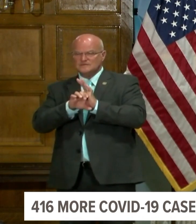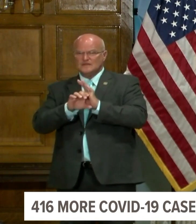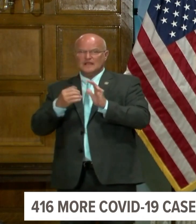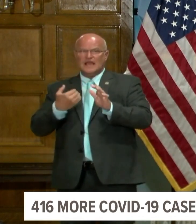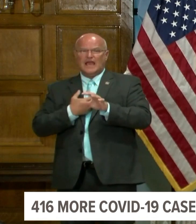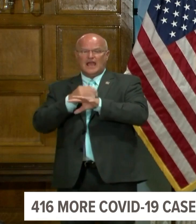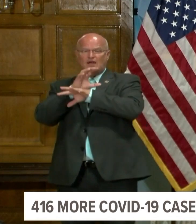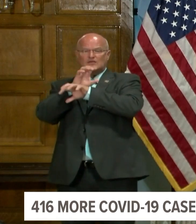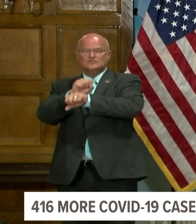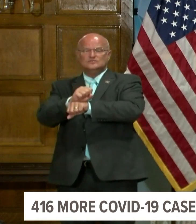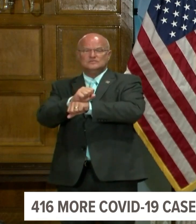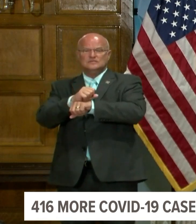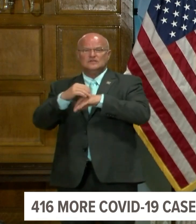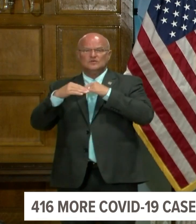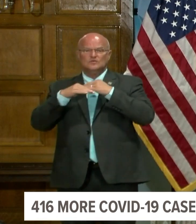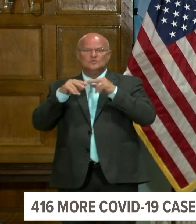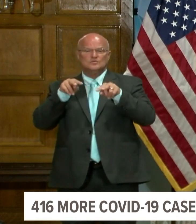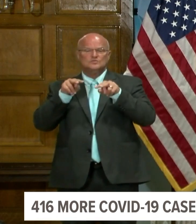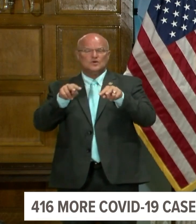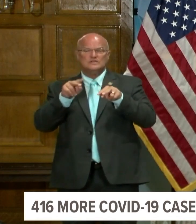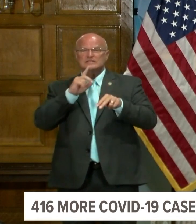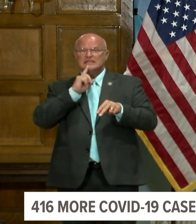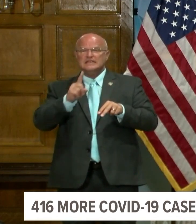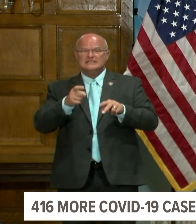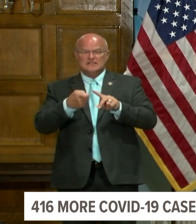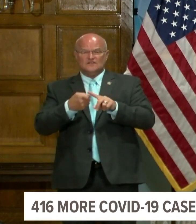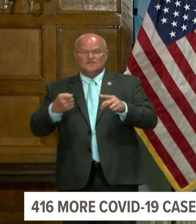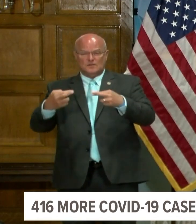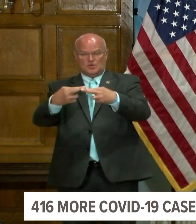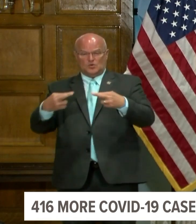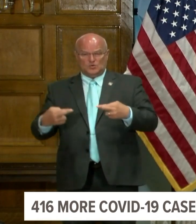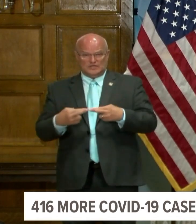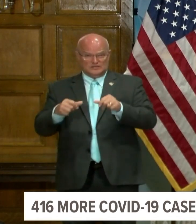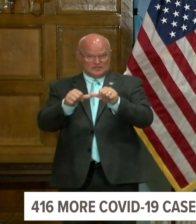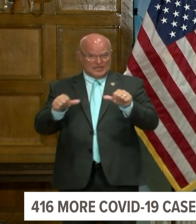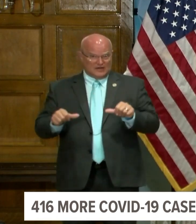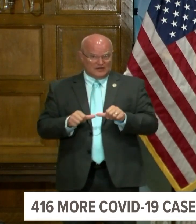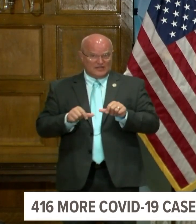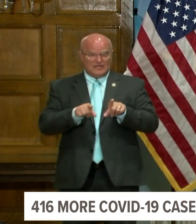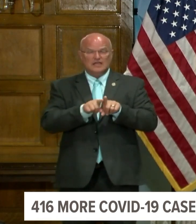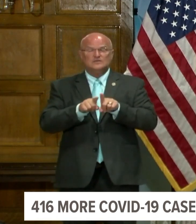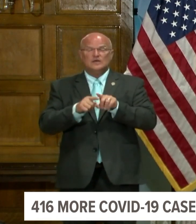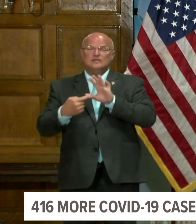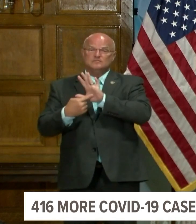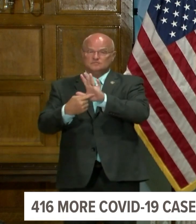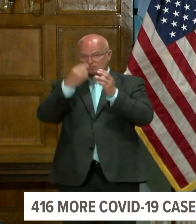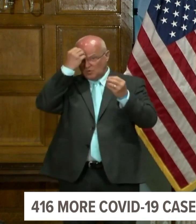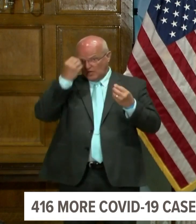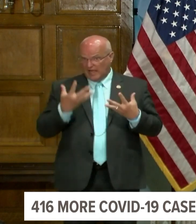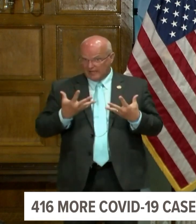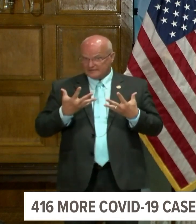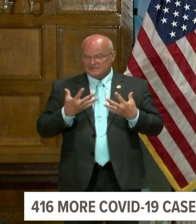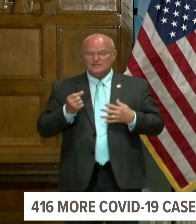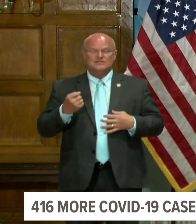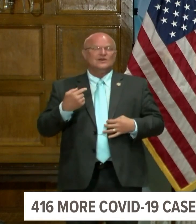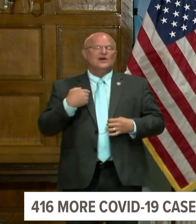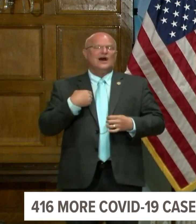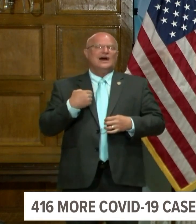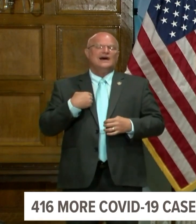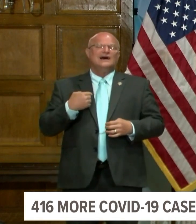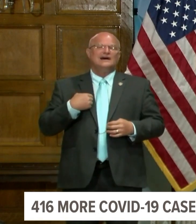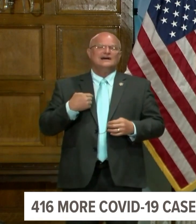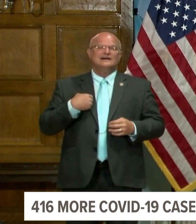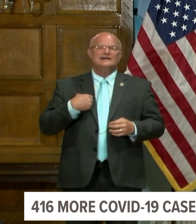is what you have to watch is from a regional standpoint, as has been pointed out. So I